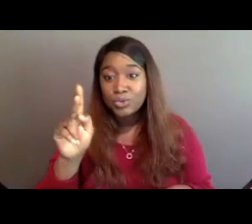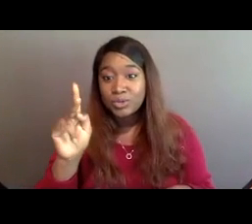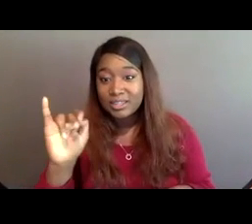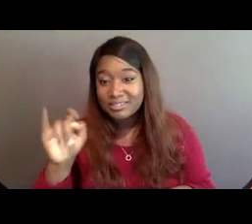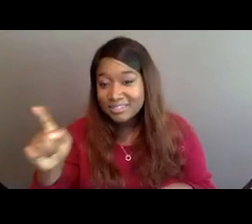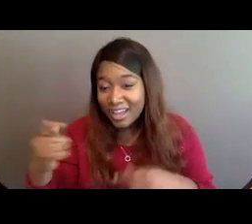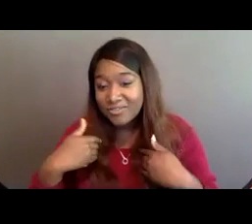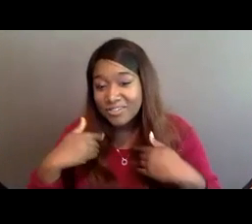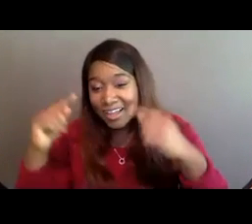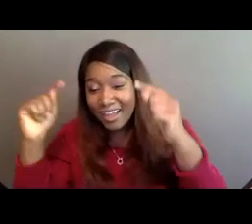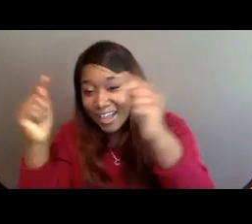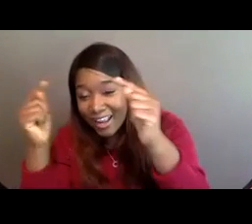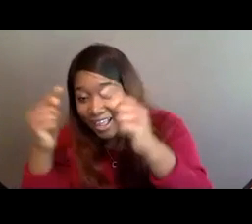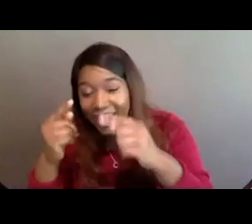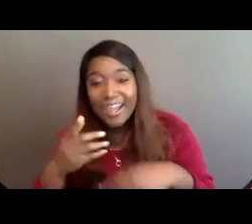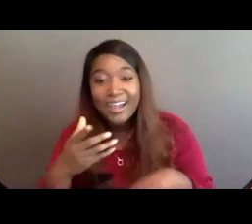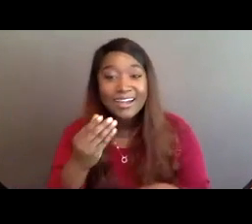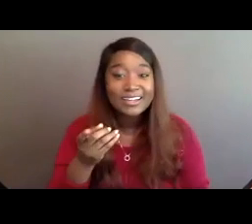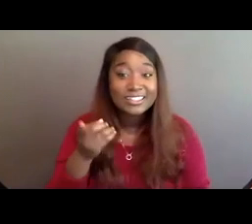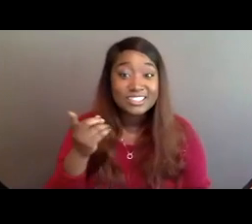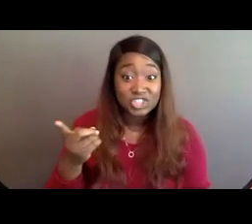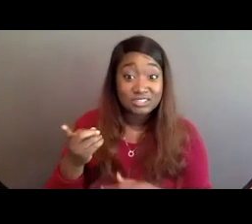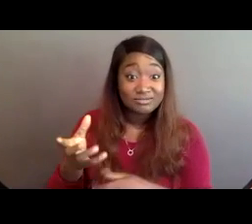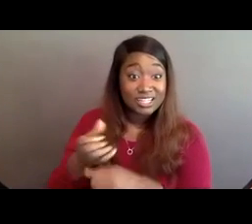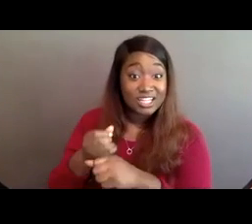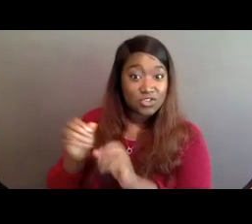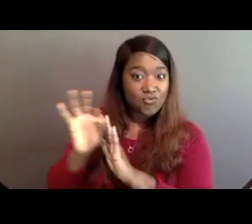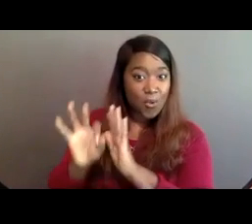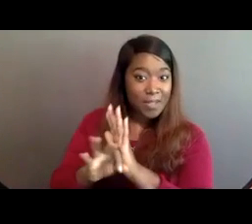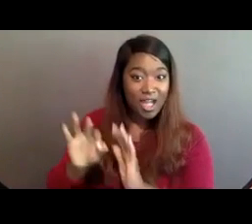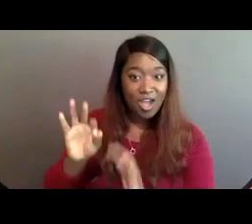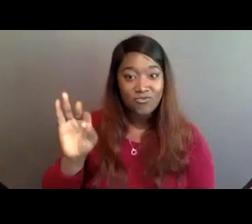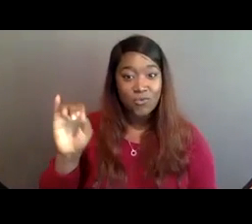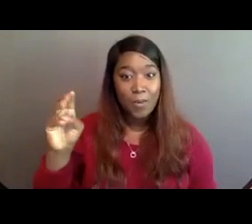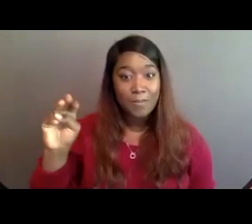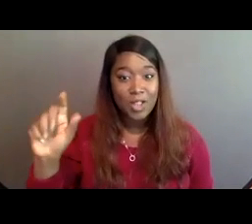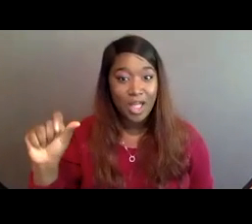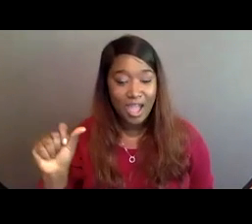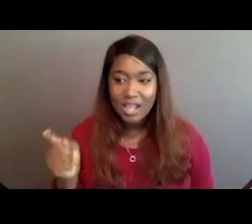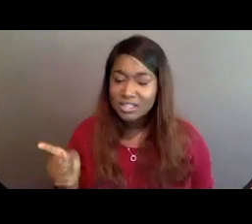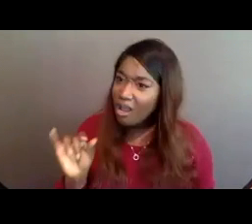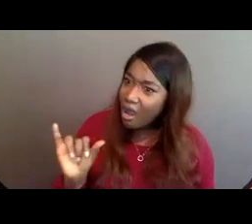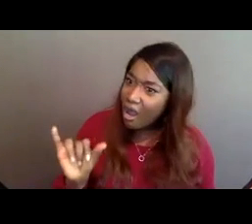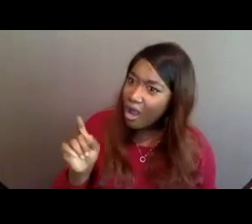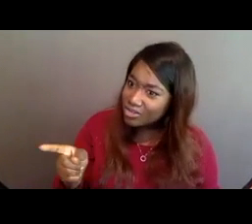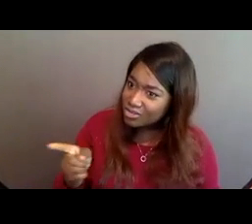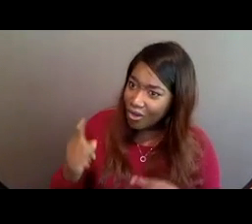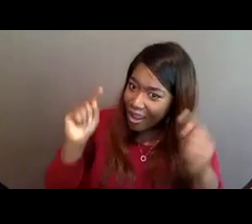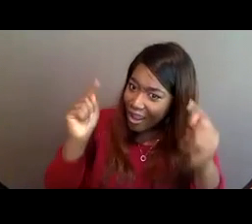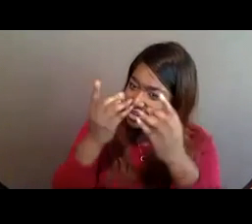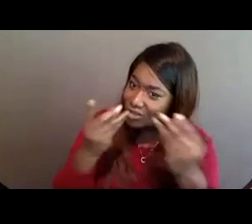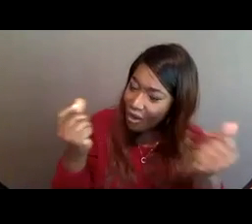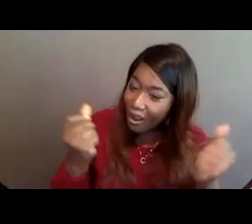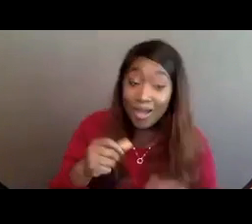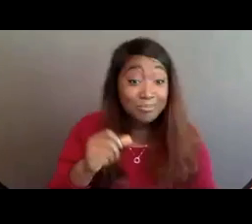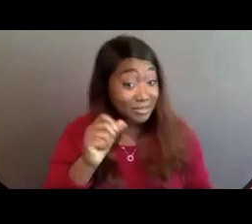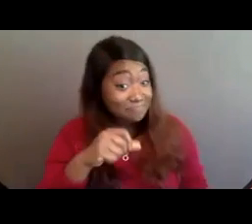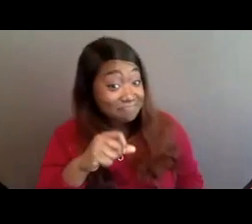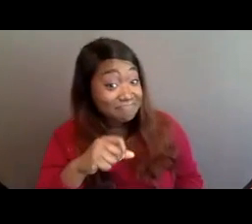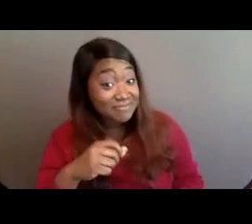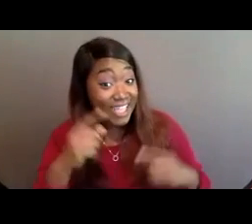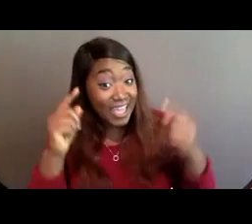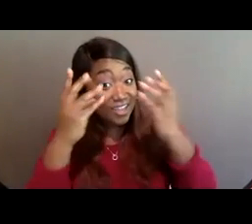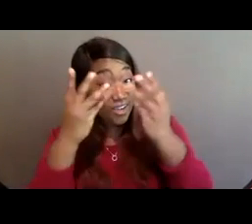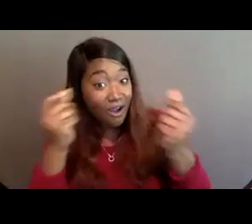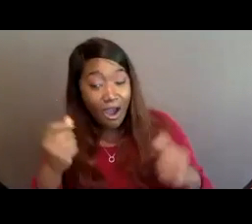uh, Yuki gets a formula, you know, and I'm like, hey, your headache's gone? She says, yeah, my headaches are gone. And I say, great, I've got a headache.